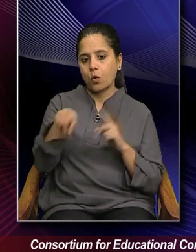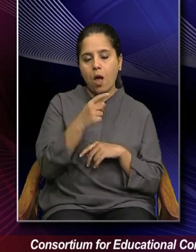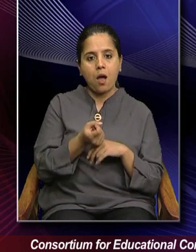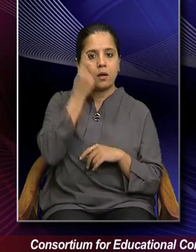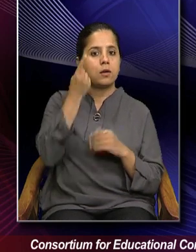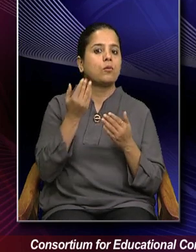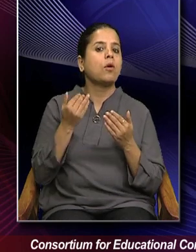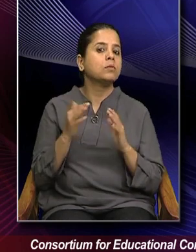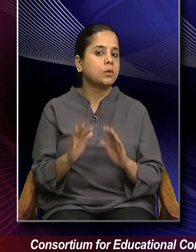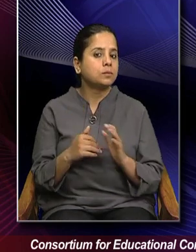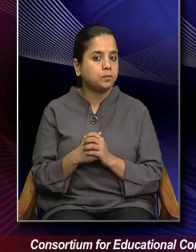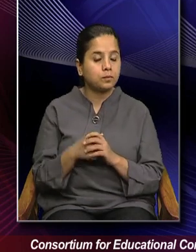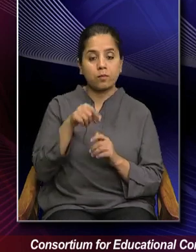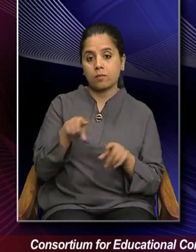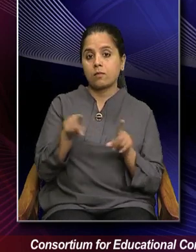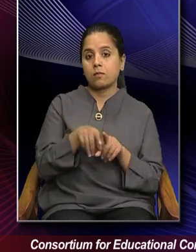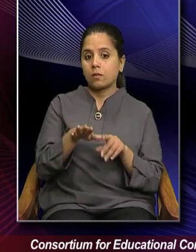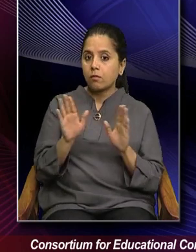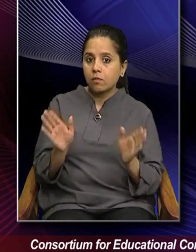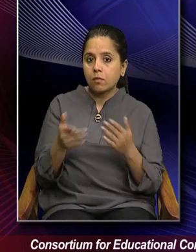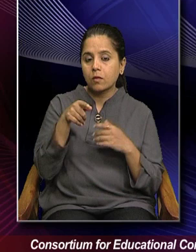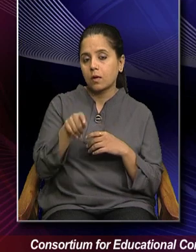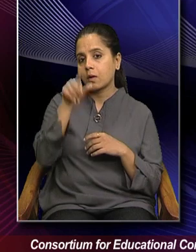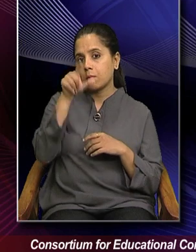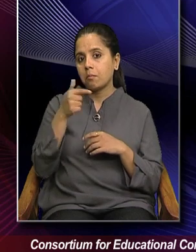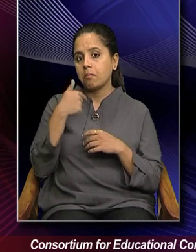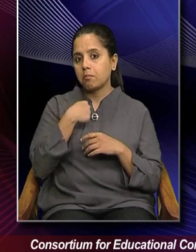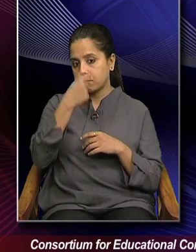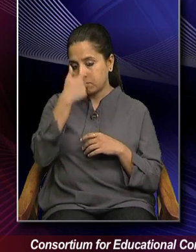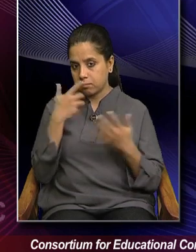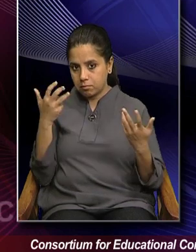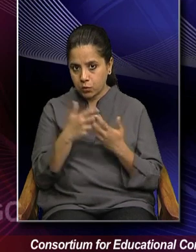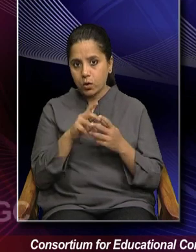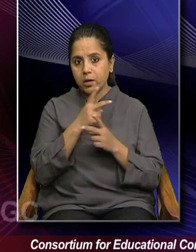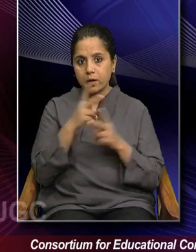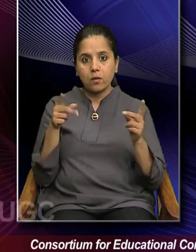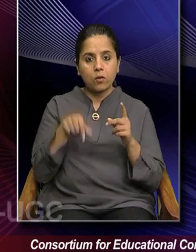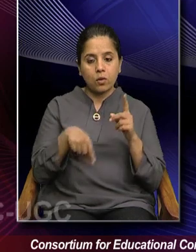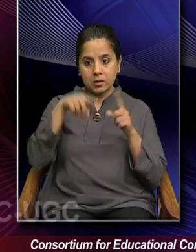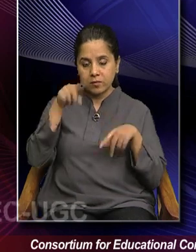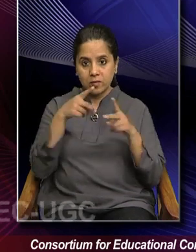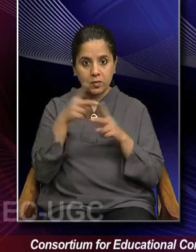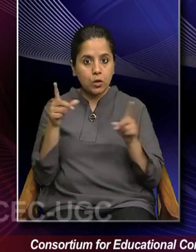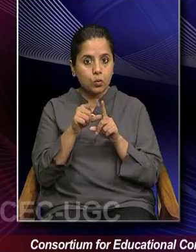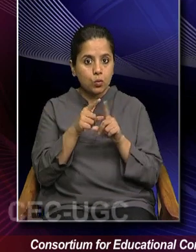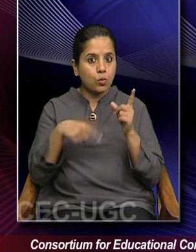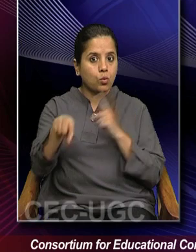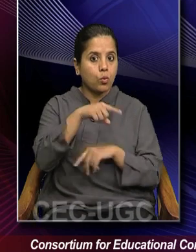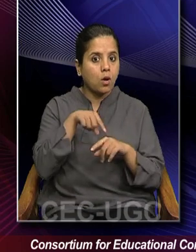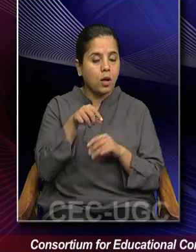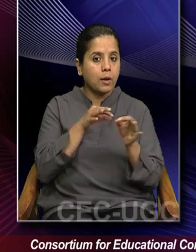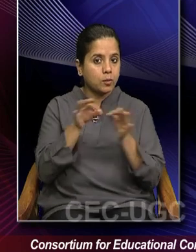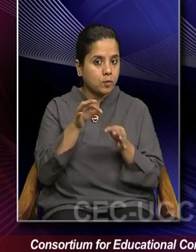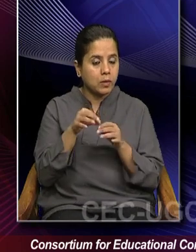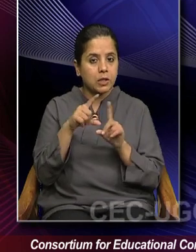understand. It also enables a personalized and differentiated instruction.